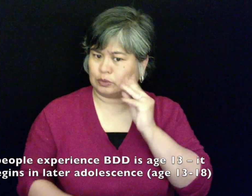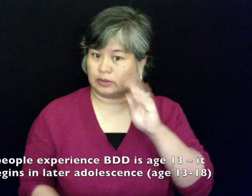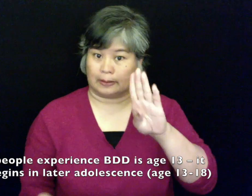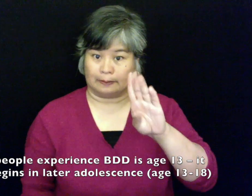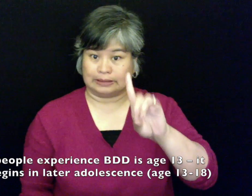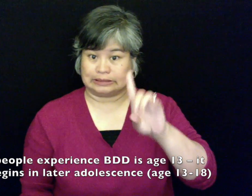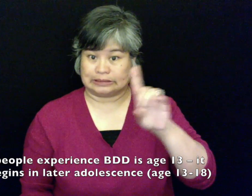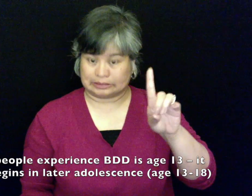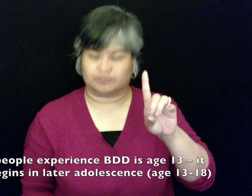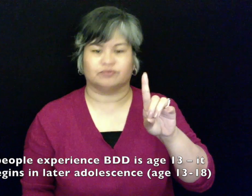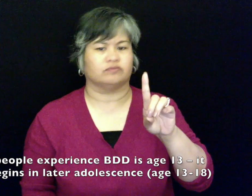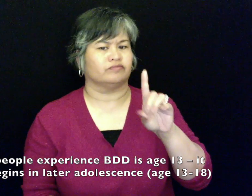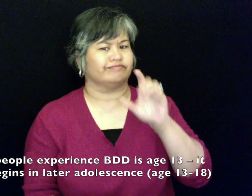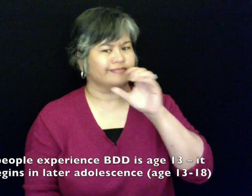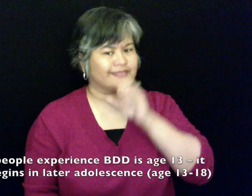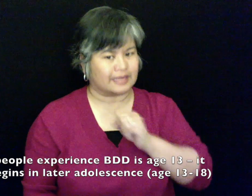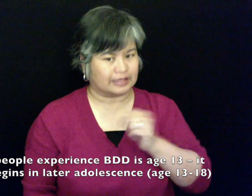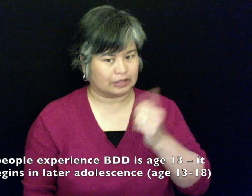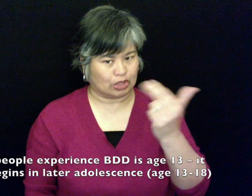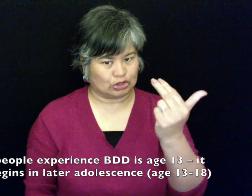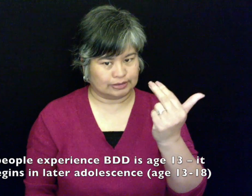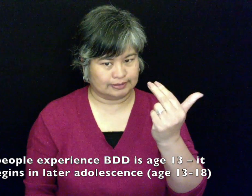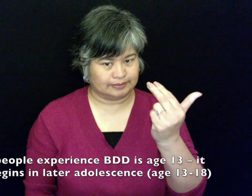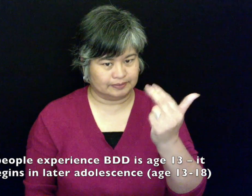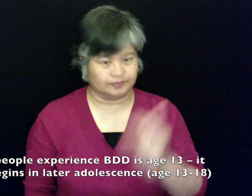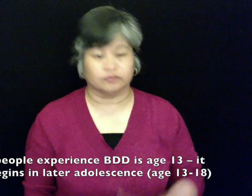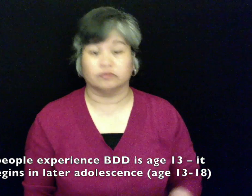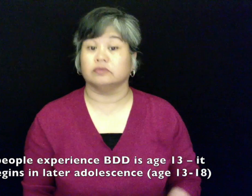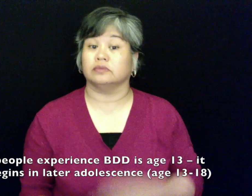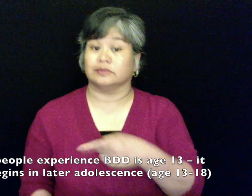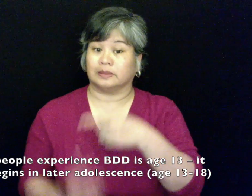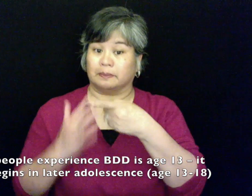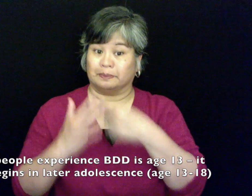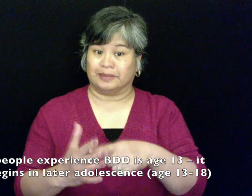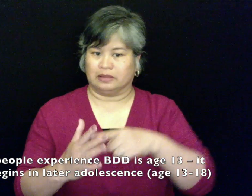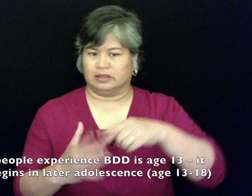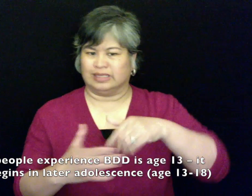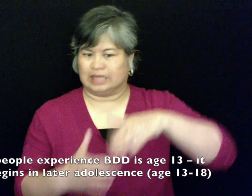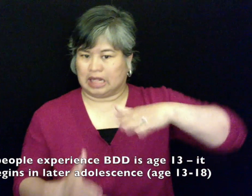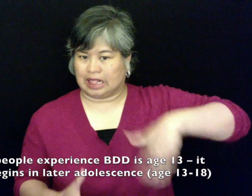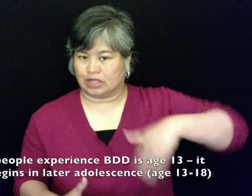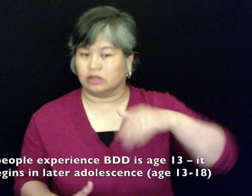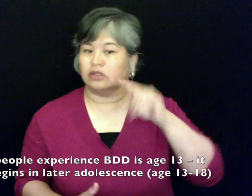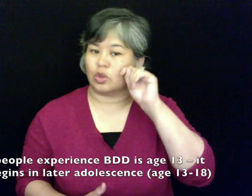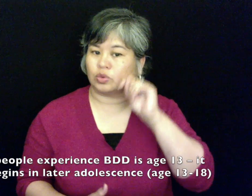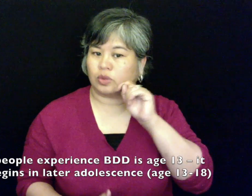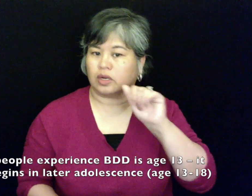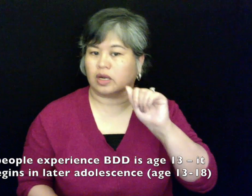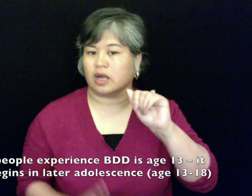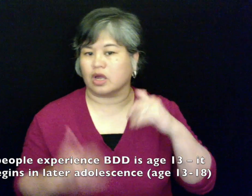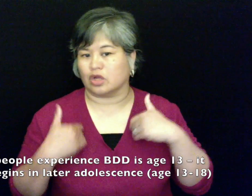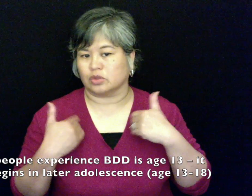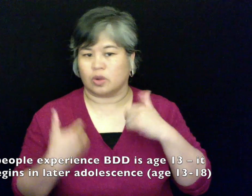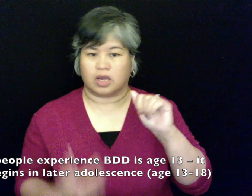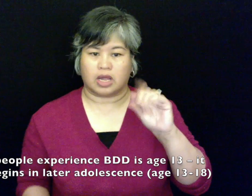people experience BDD is age 13. It begins later in adolescence, age 13 to